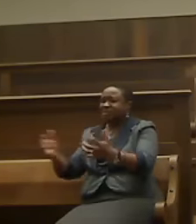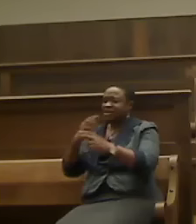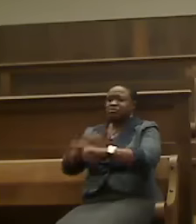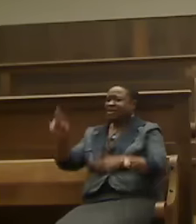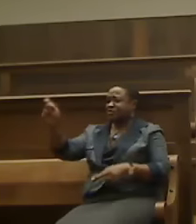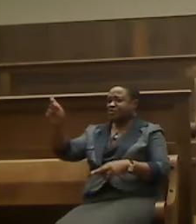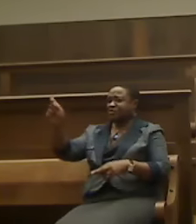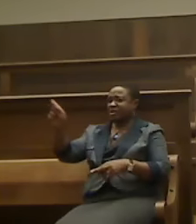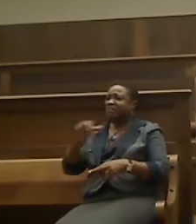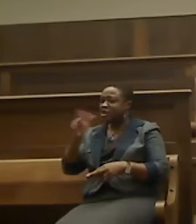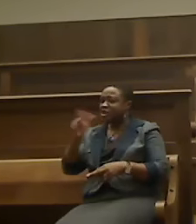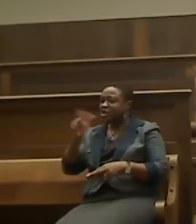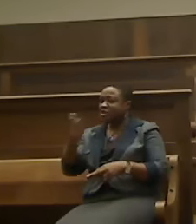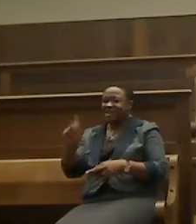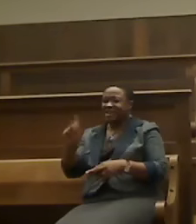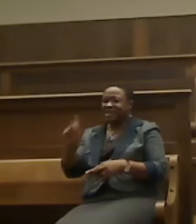on the spot.